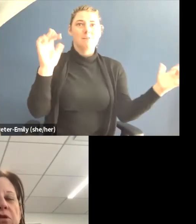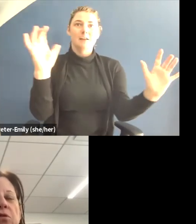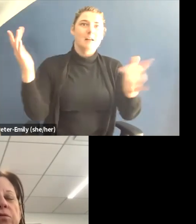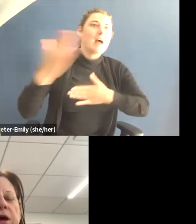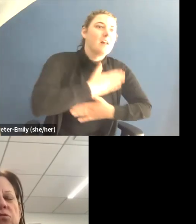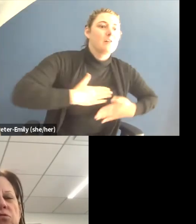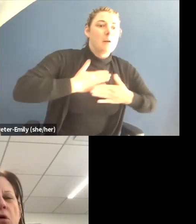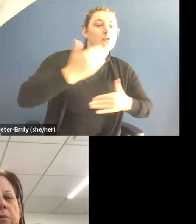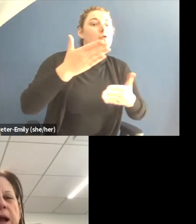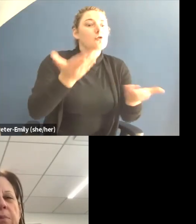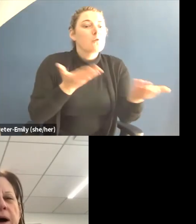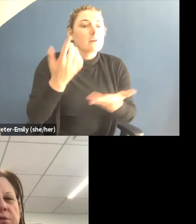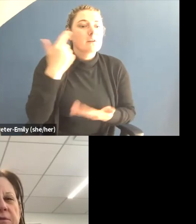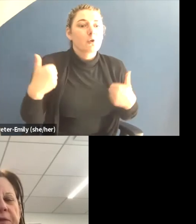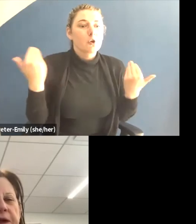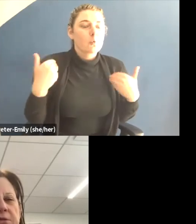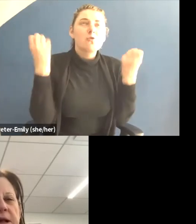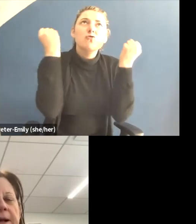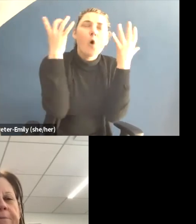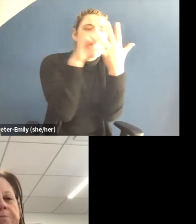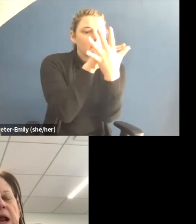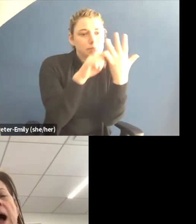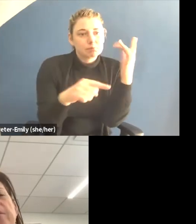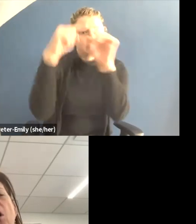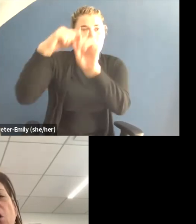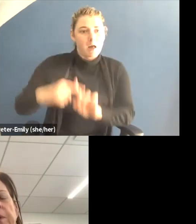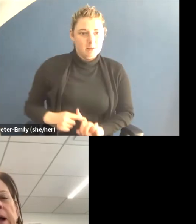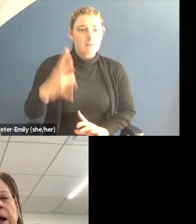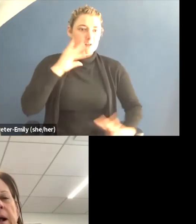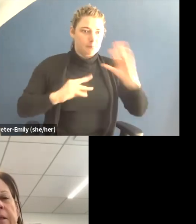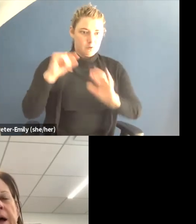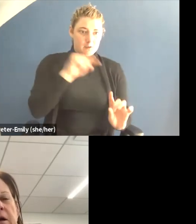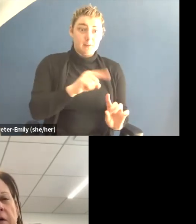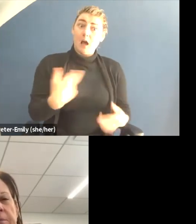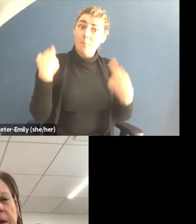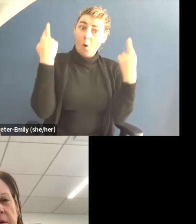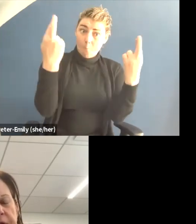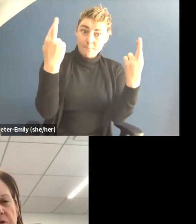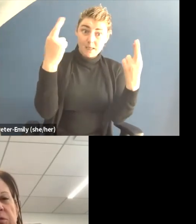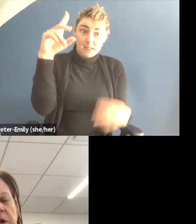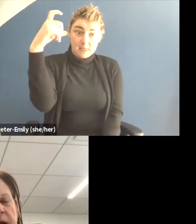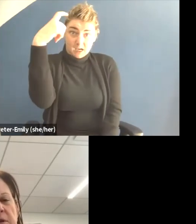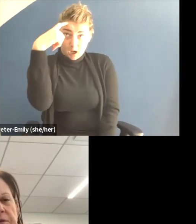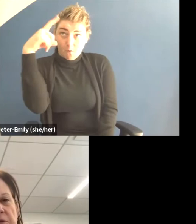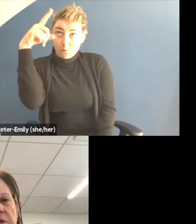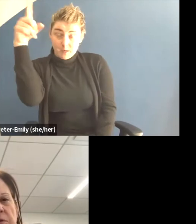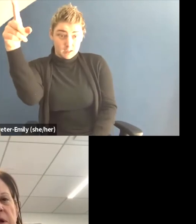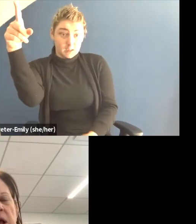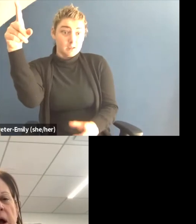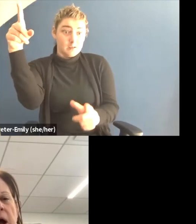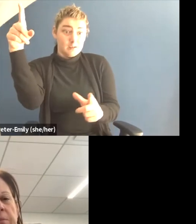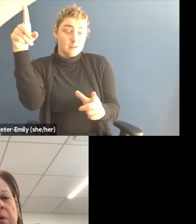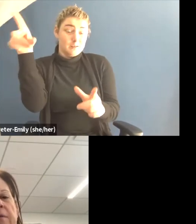services for youth and so many positive things that I am hoping that government officials, elected